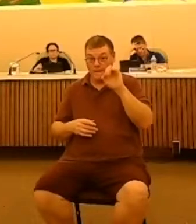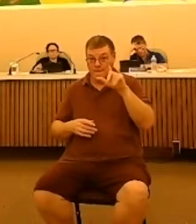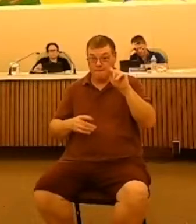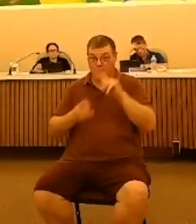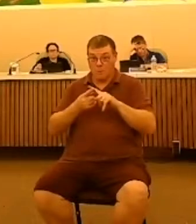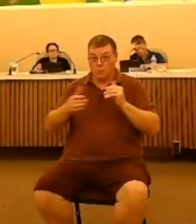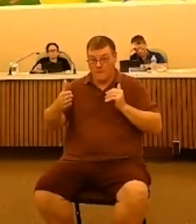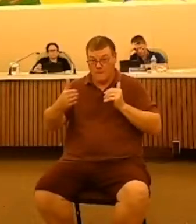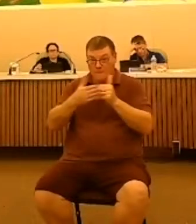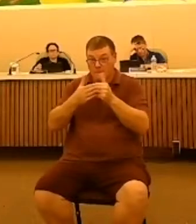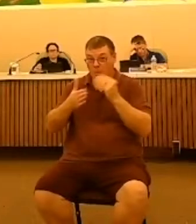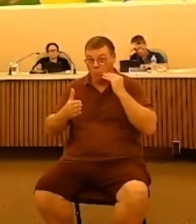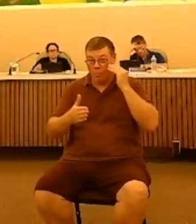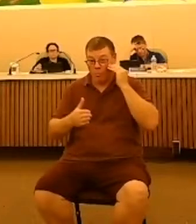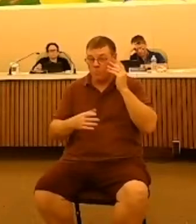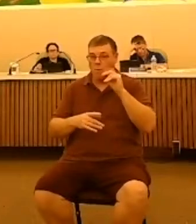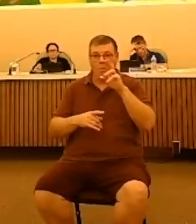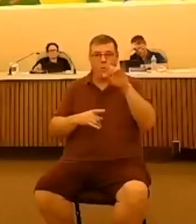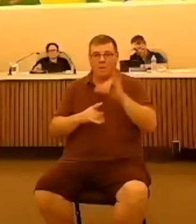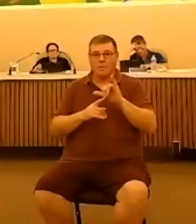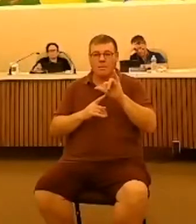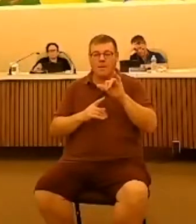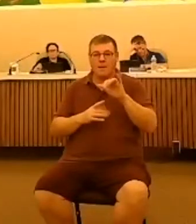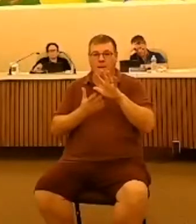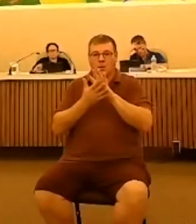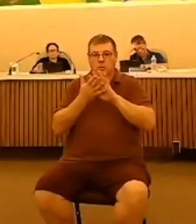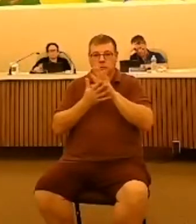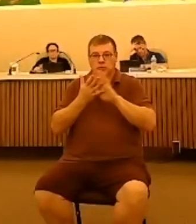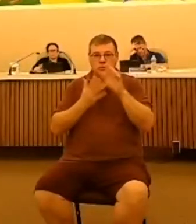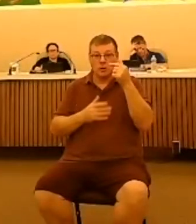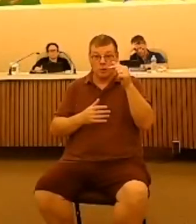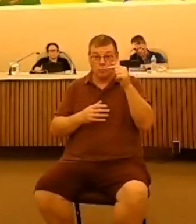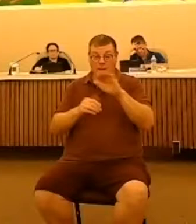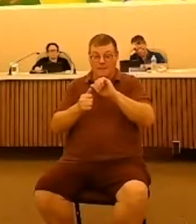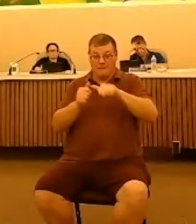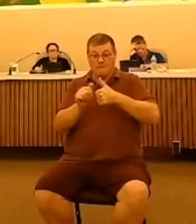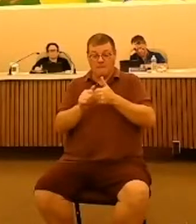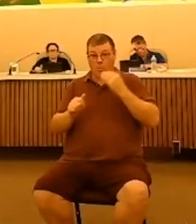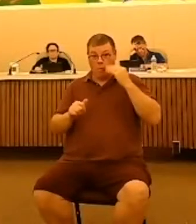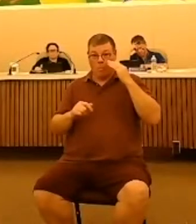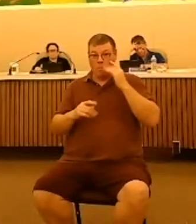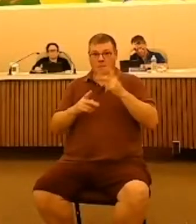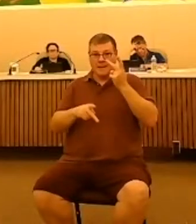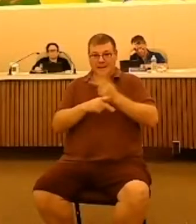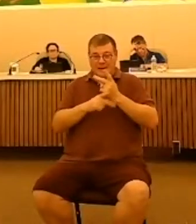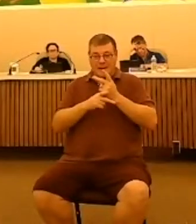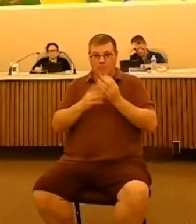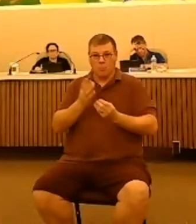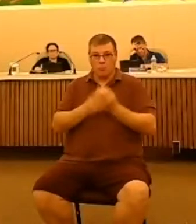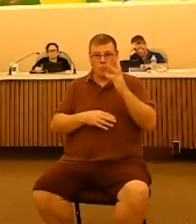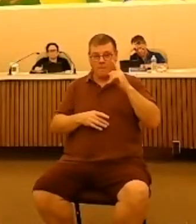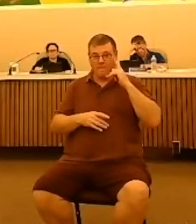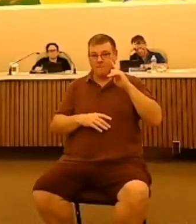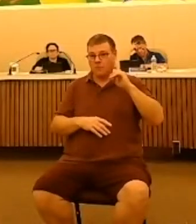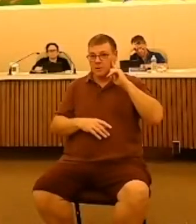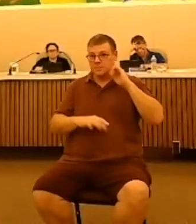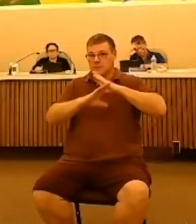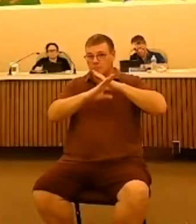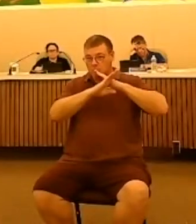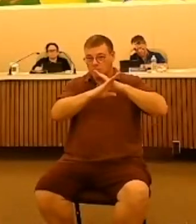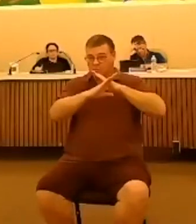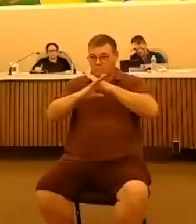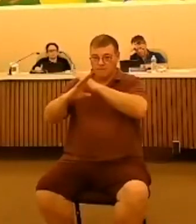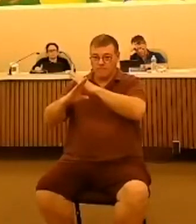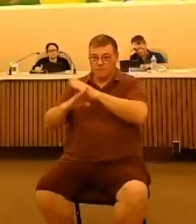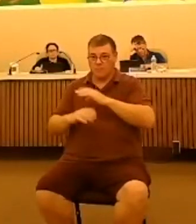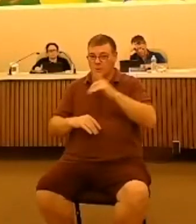of the homes, or is that shaded green area at the back of the homes going to stay grown in for a sound buffer and